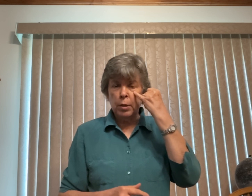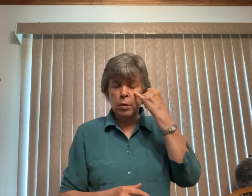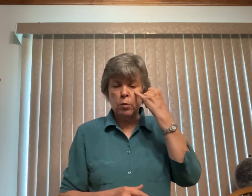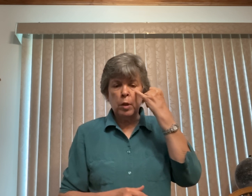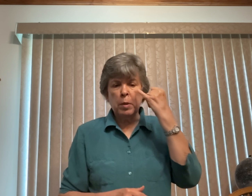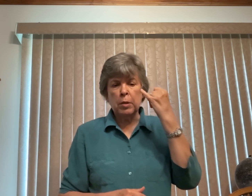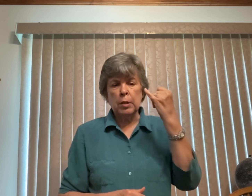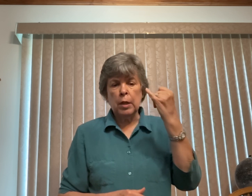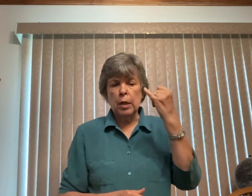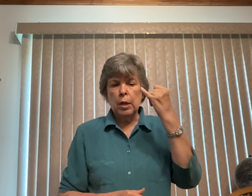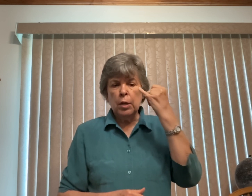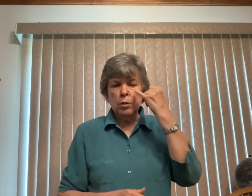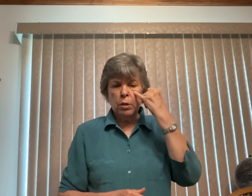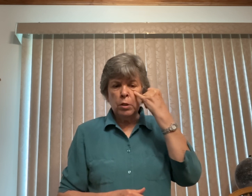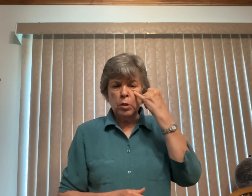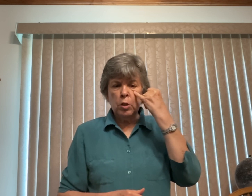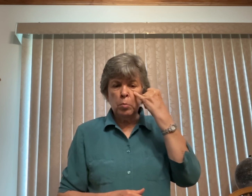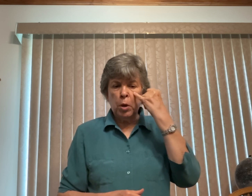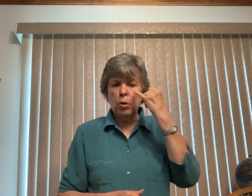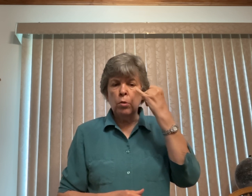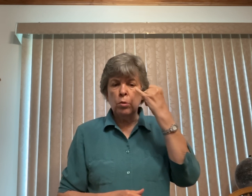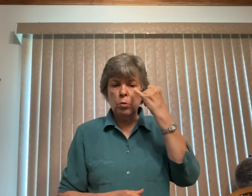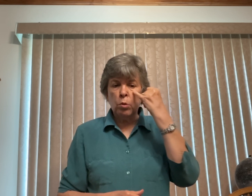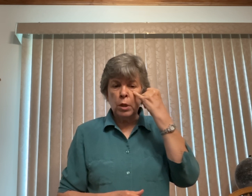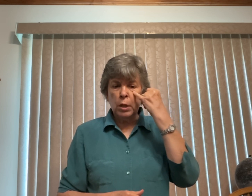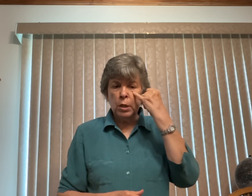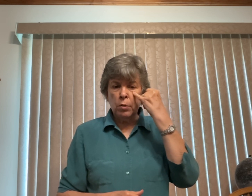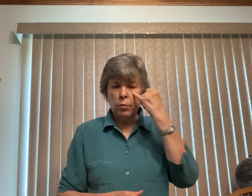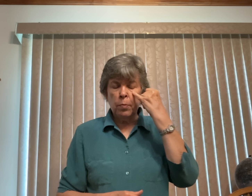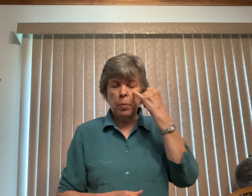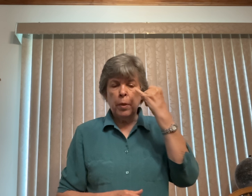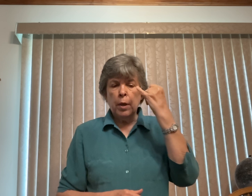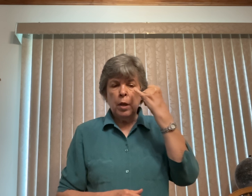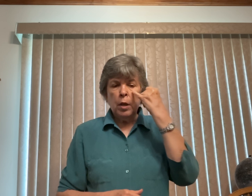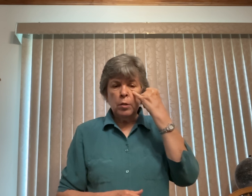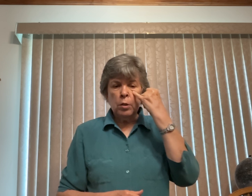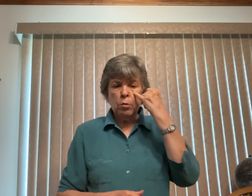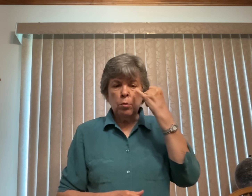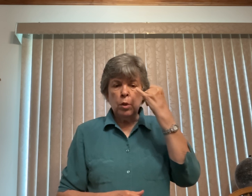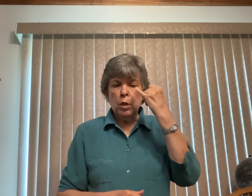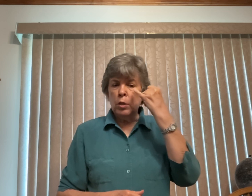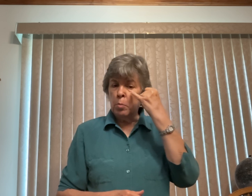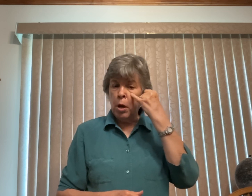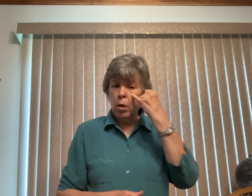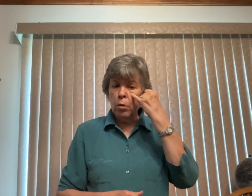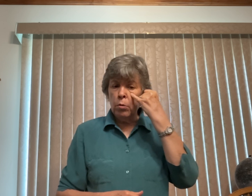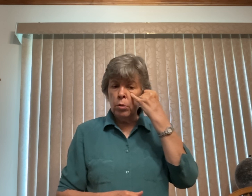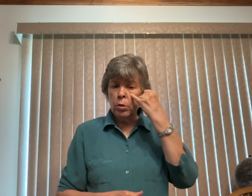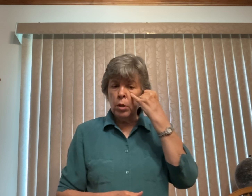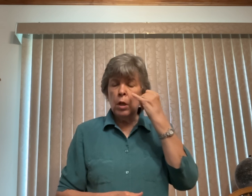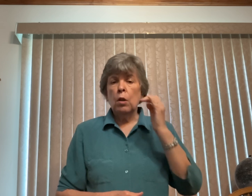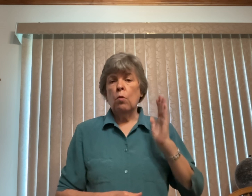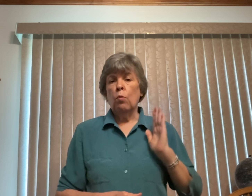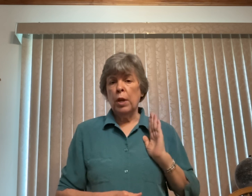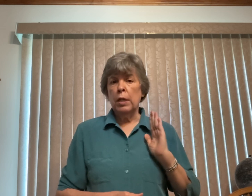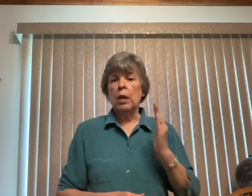is what I'm going to say. So this is suppose or if. So suppose we in